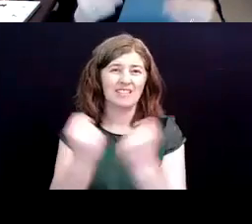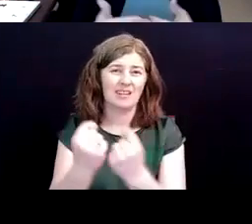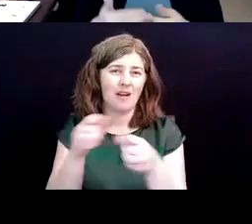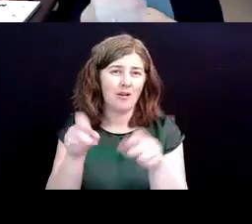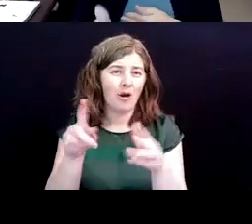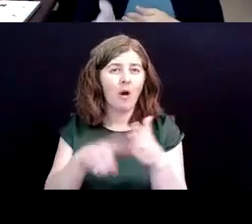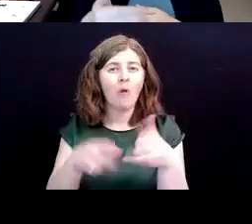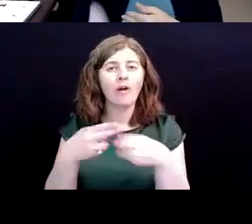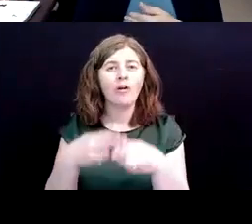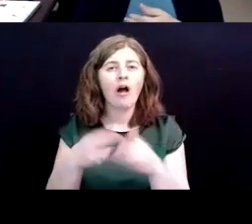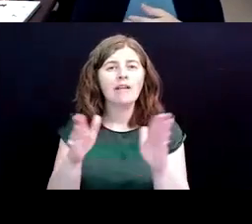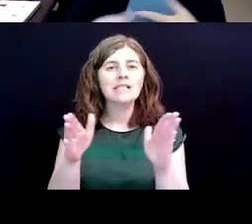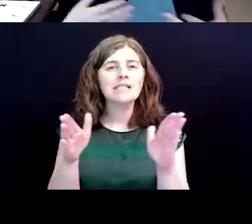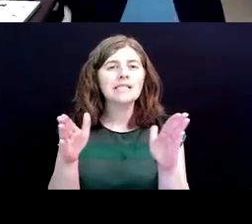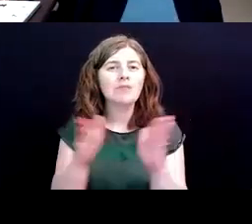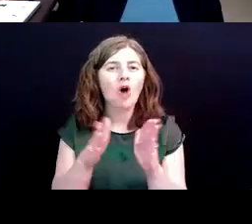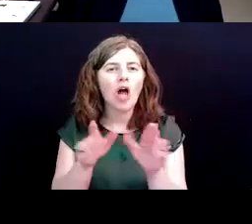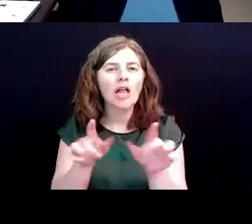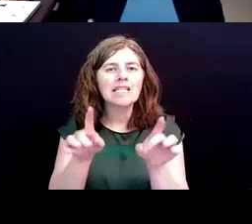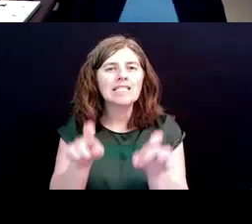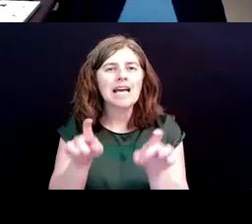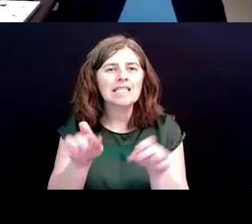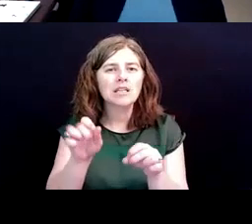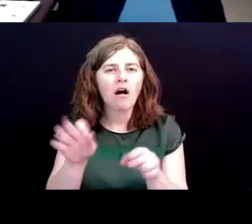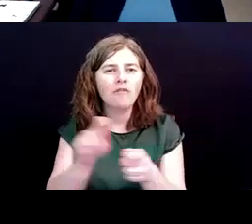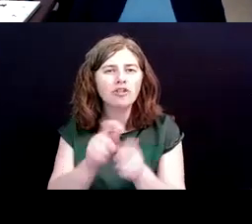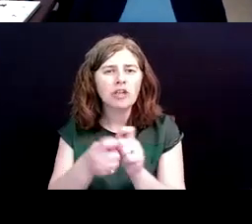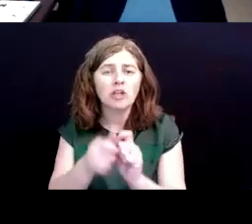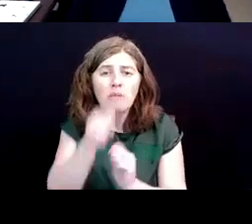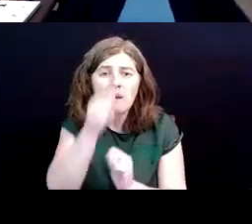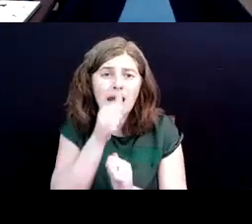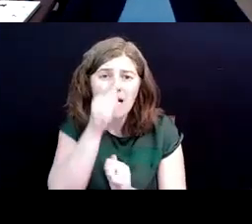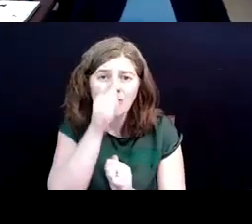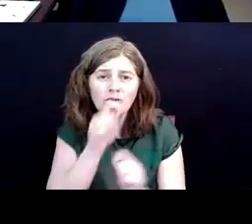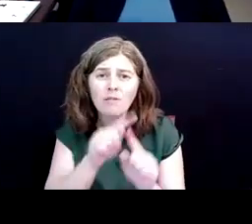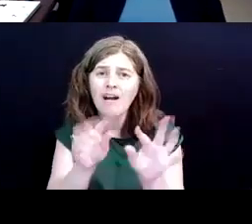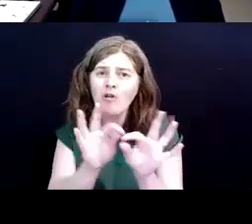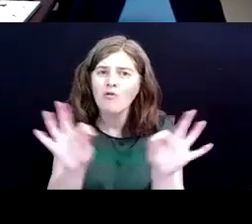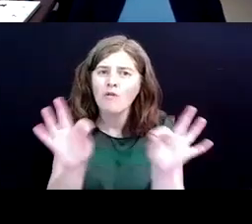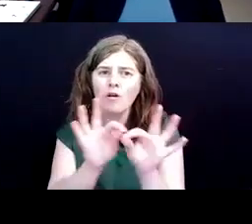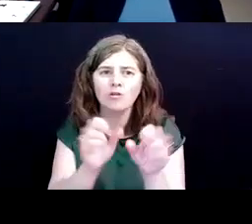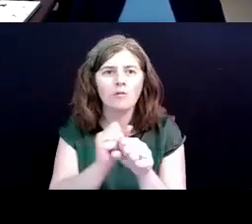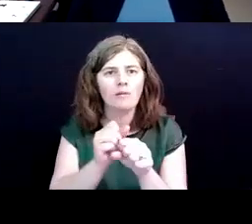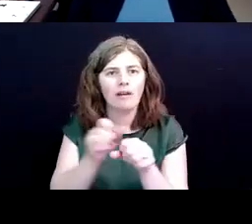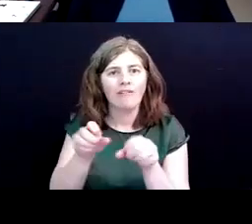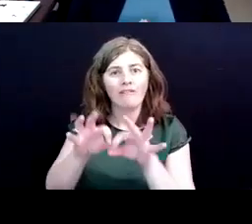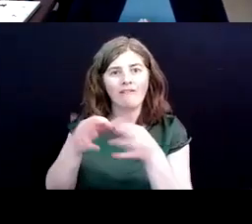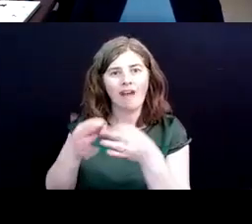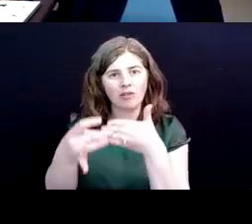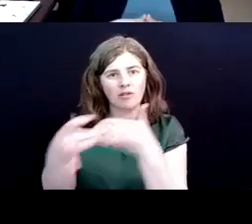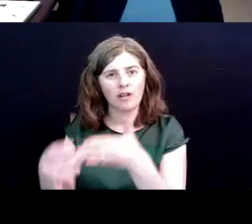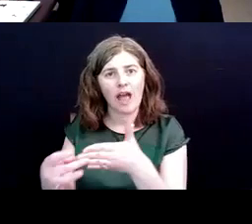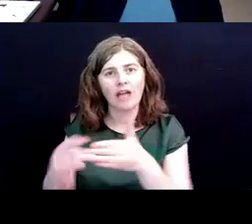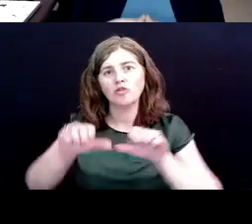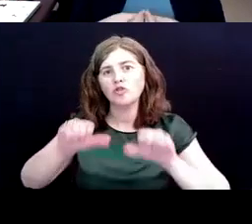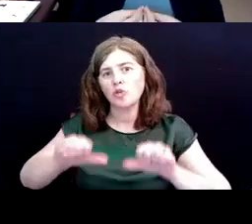call small tests of change. Be patient, but also really critical to make these family driven and doable. Because one thing that I definitely